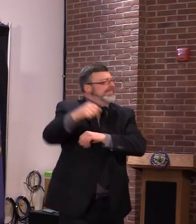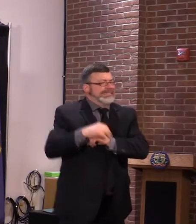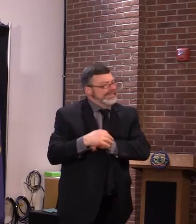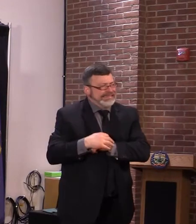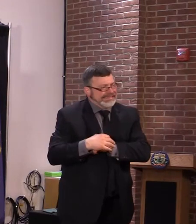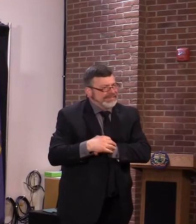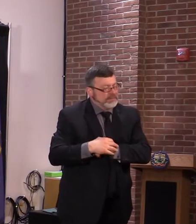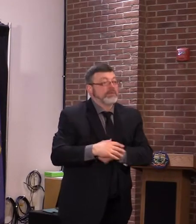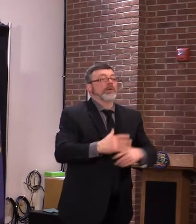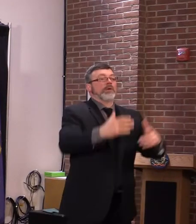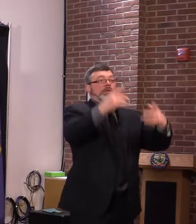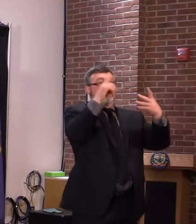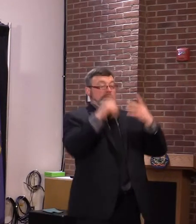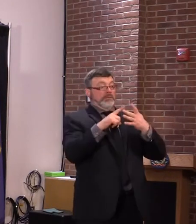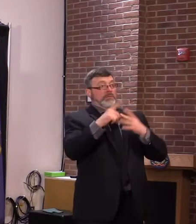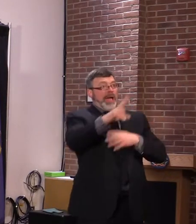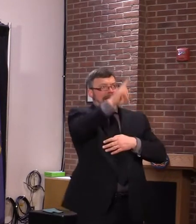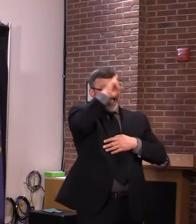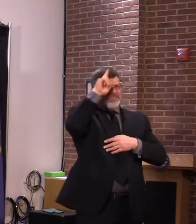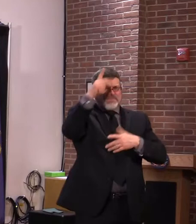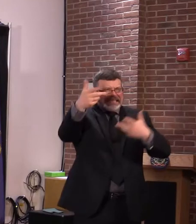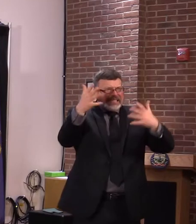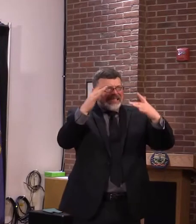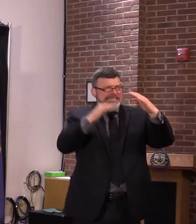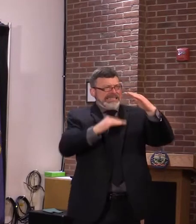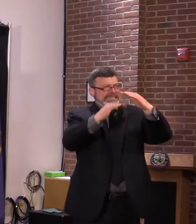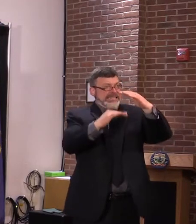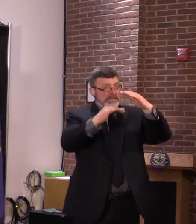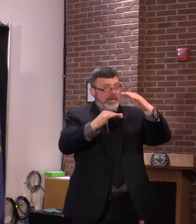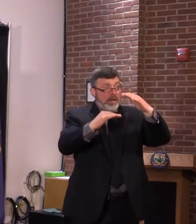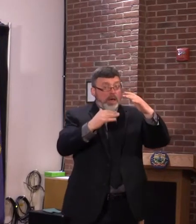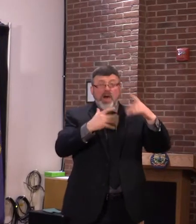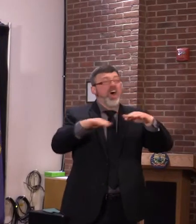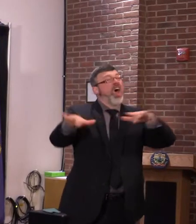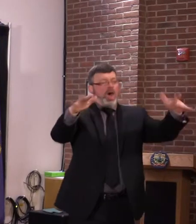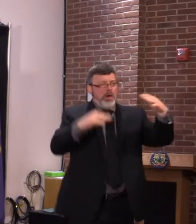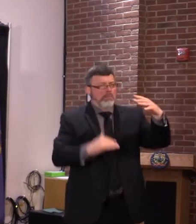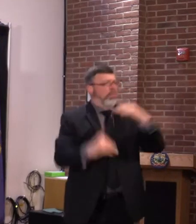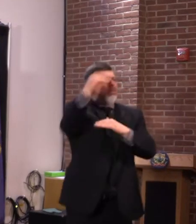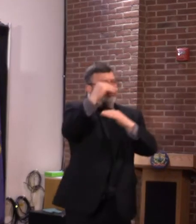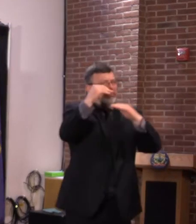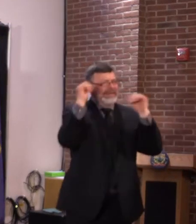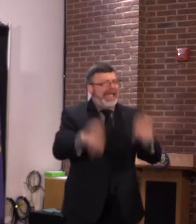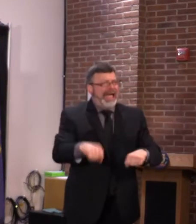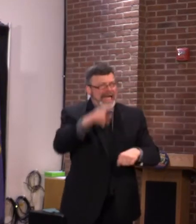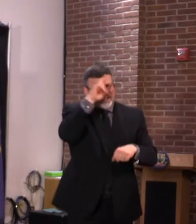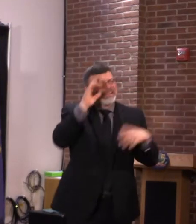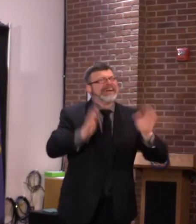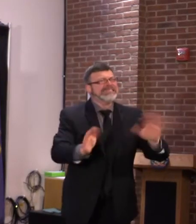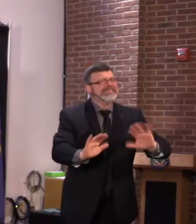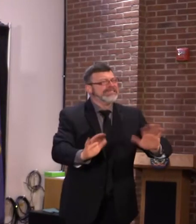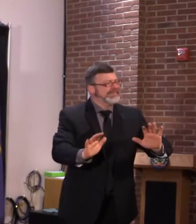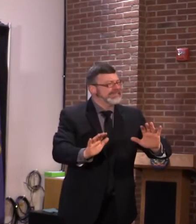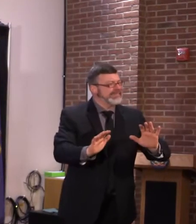by workforce issues than bed capacity. And if you do get sick enough to go to the hospital, you may face delays